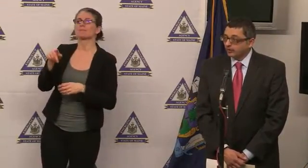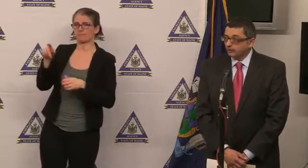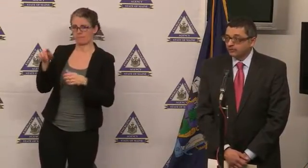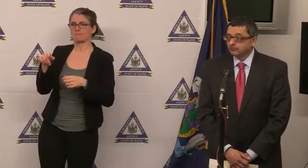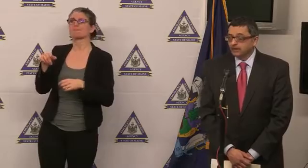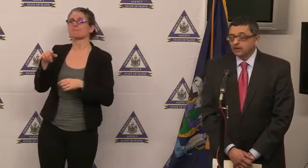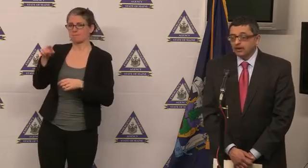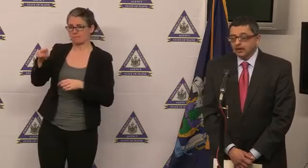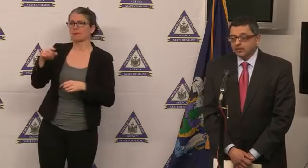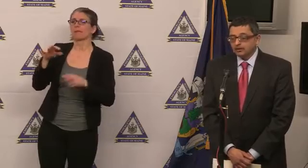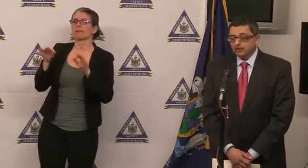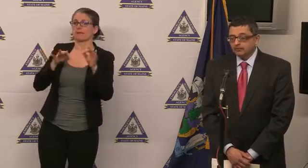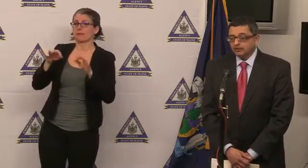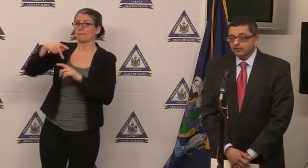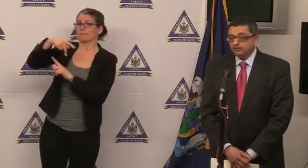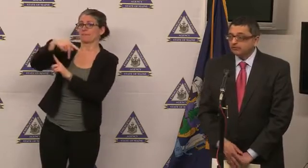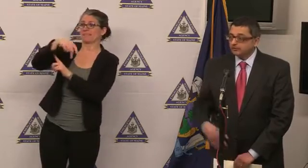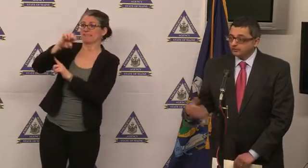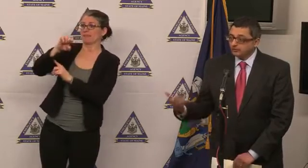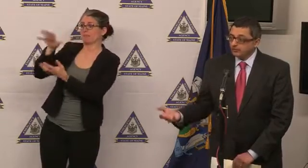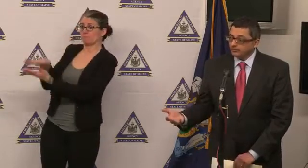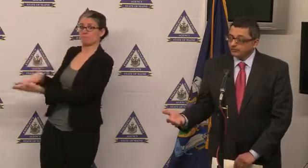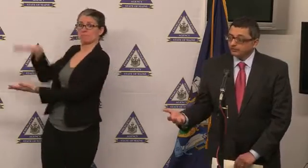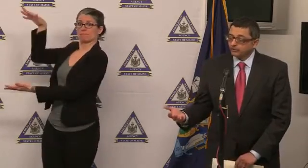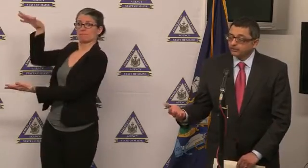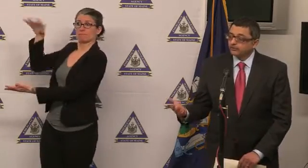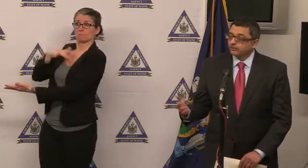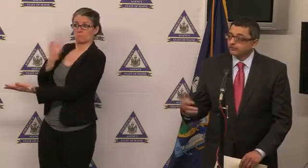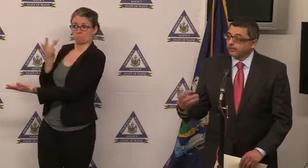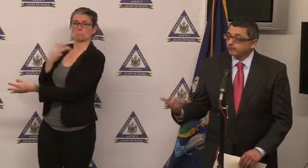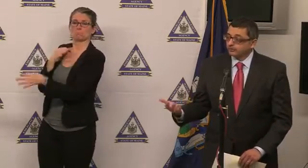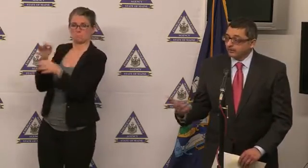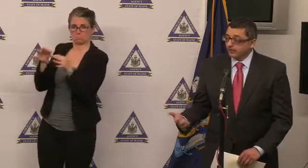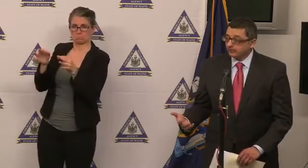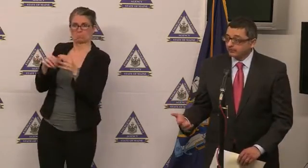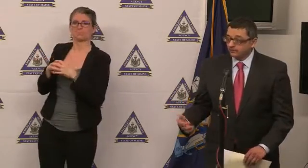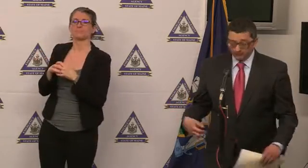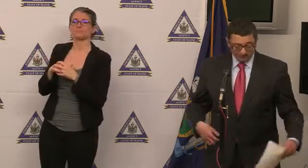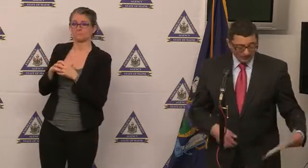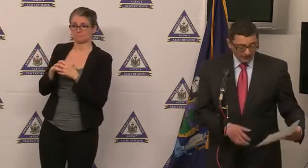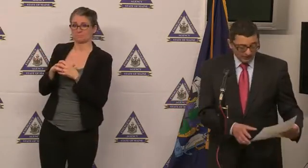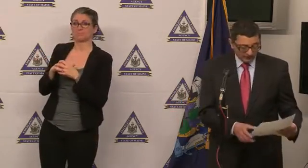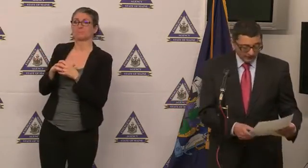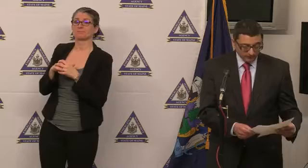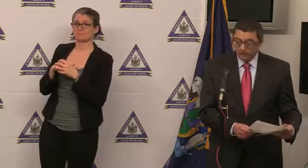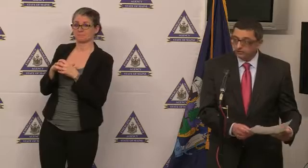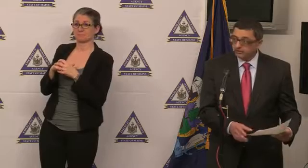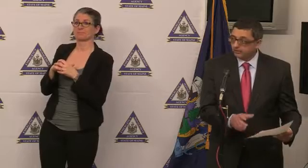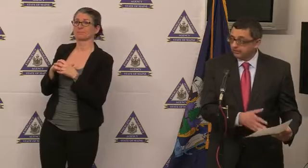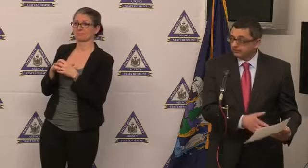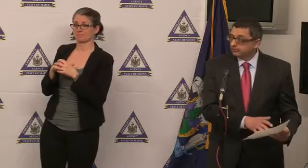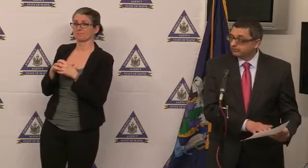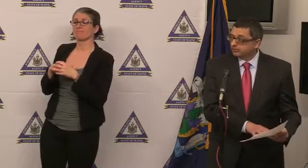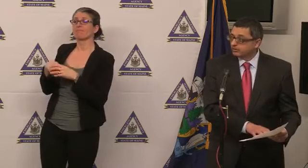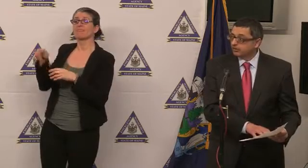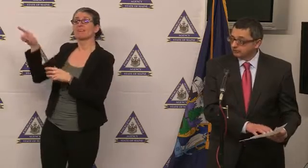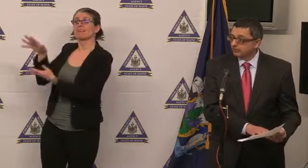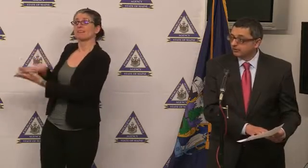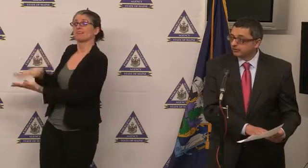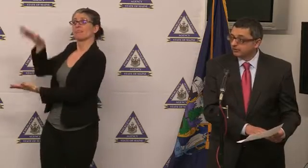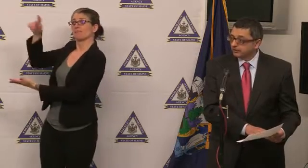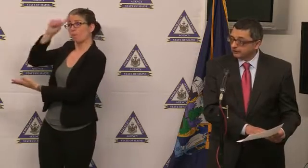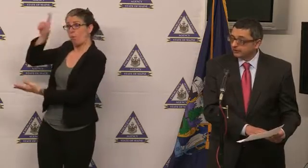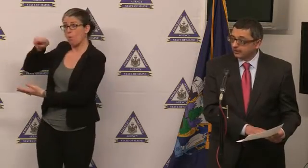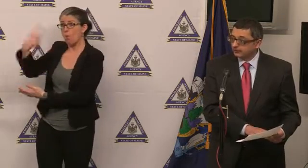and where are we? And protective equipment of this sort is used not just by hospitals, but as you noted, or as you could note from